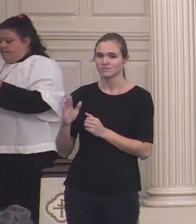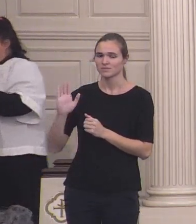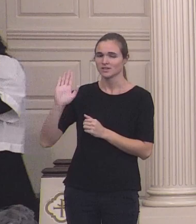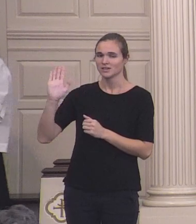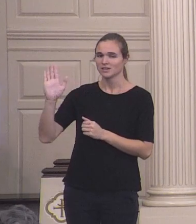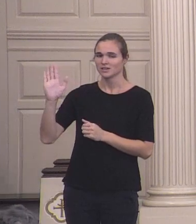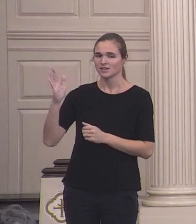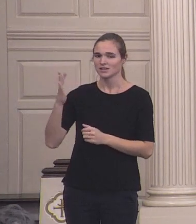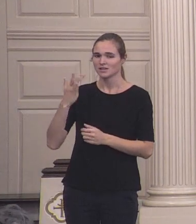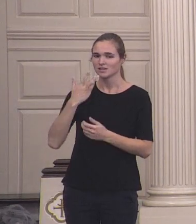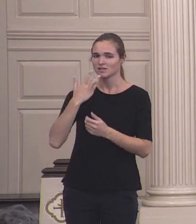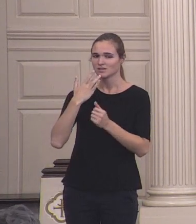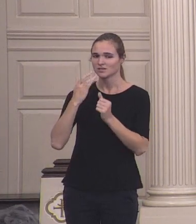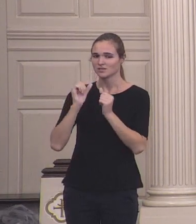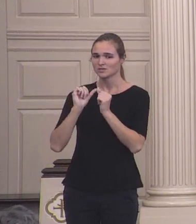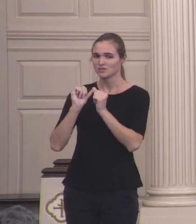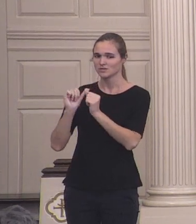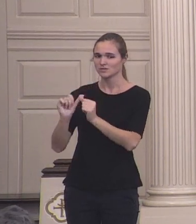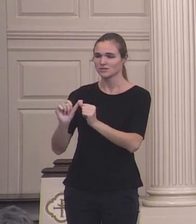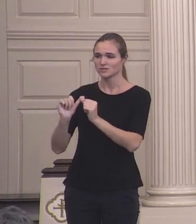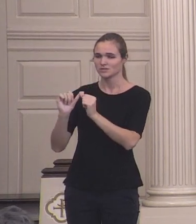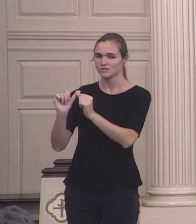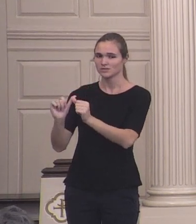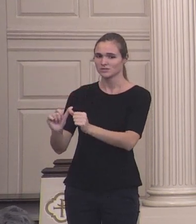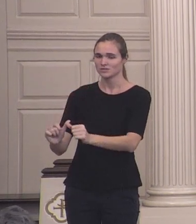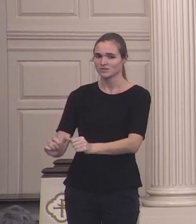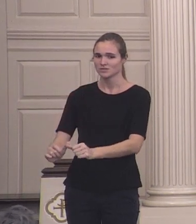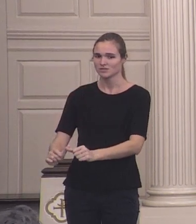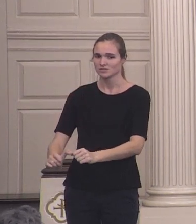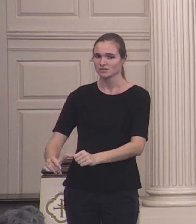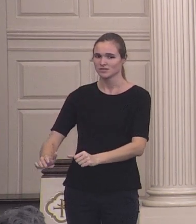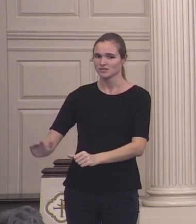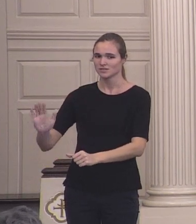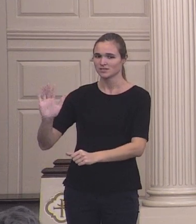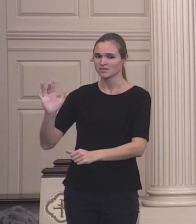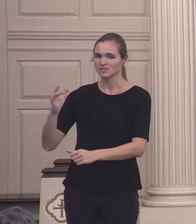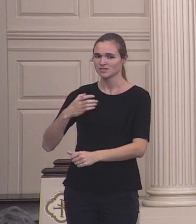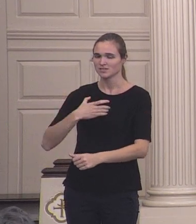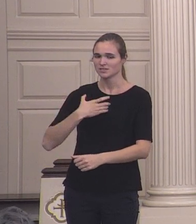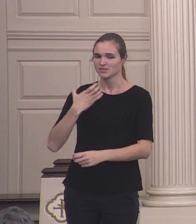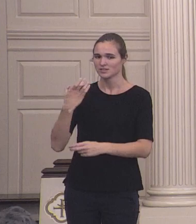At night comes tears, but dawn brings joy.